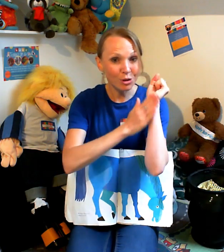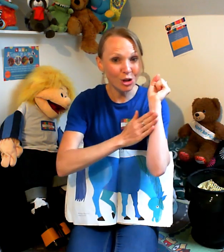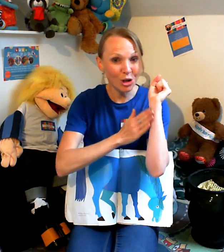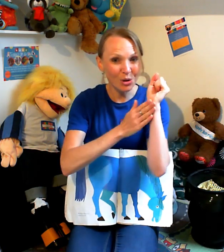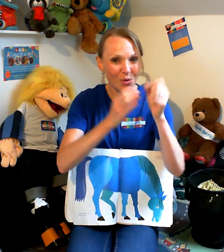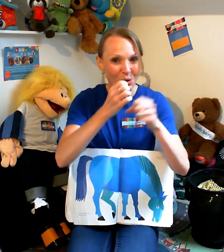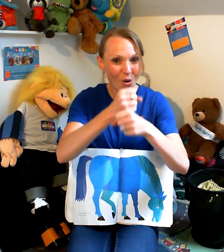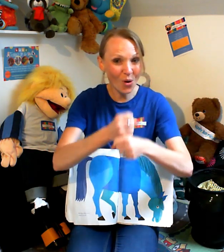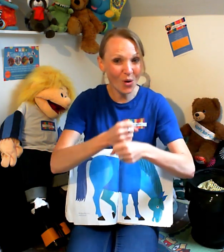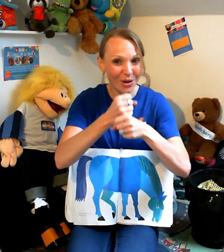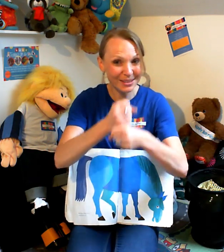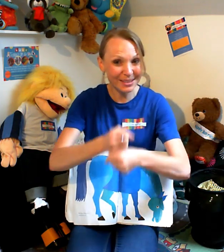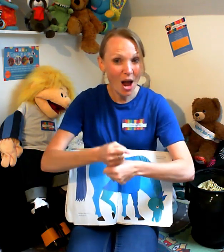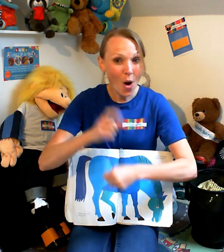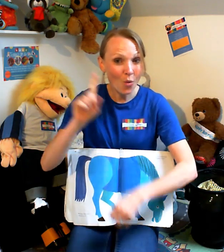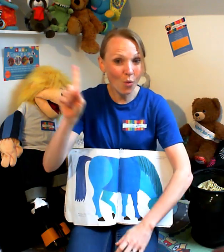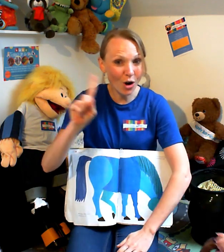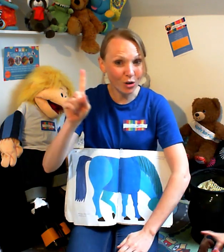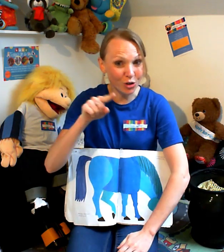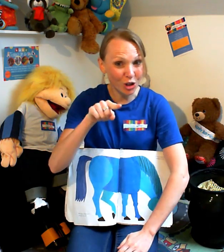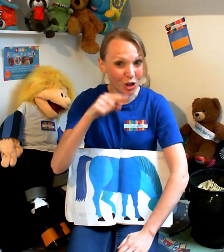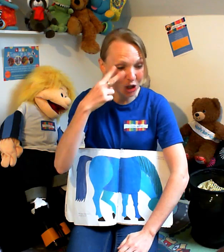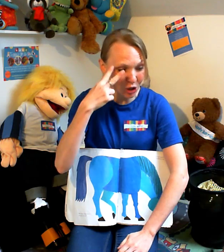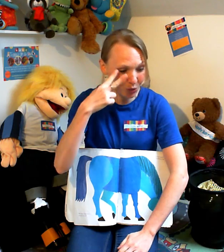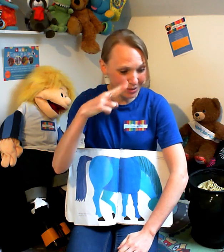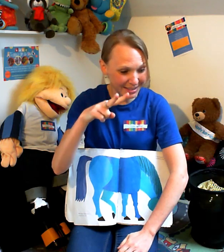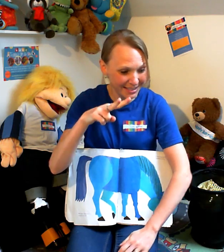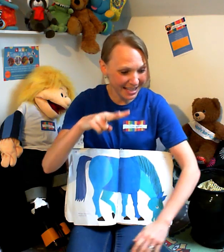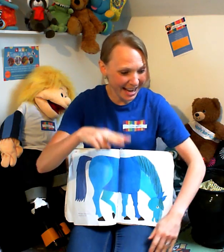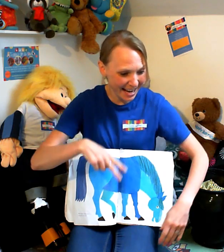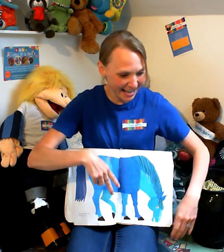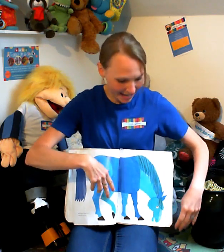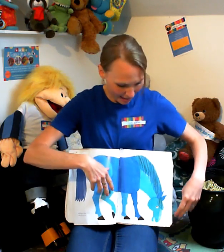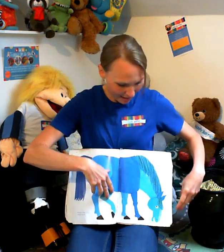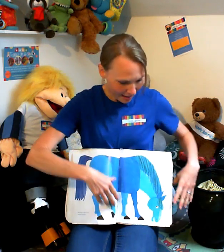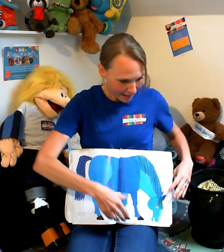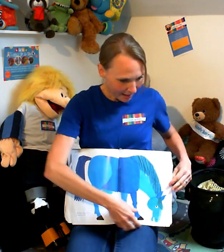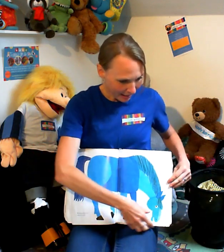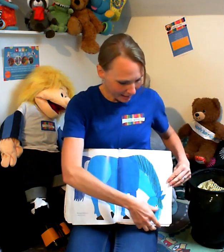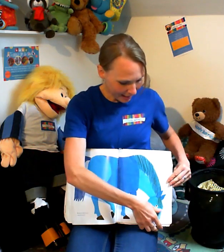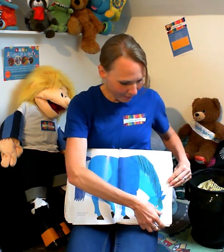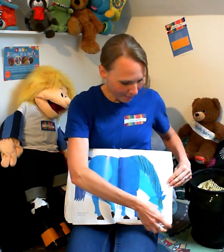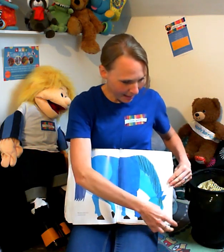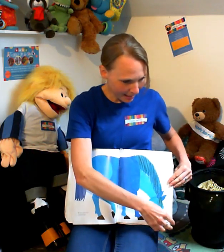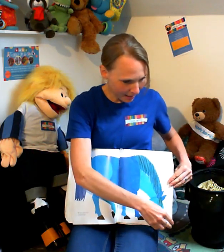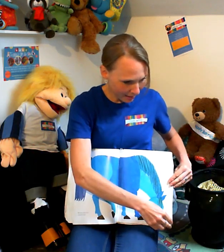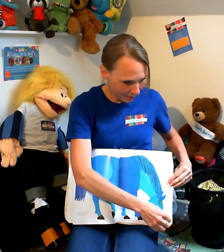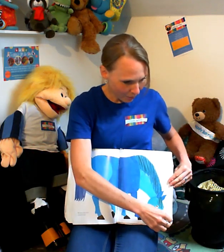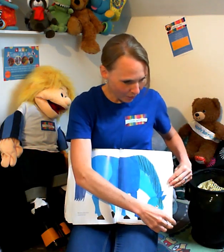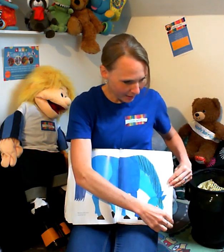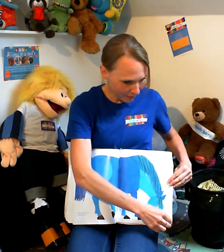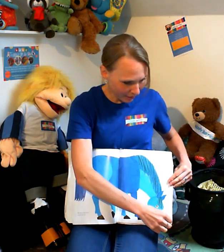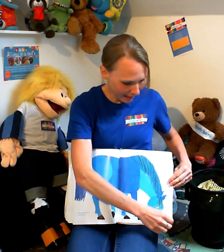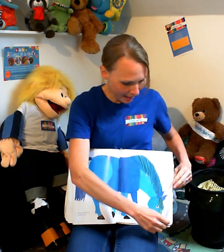blue horse, what do you see? Let's have a peek what he's looking at.